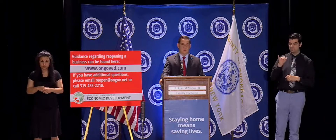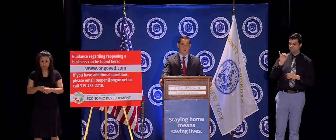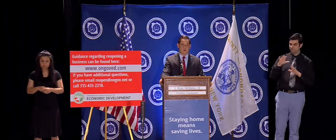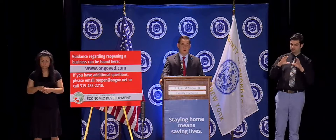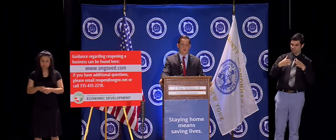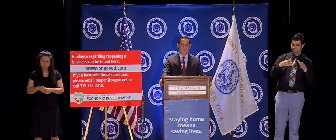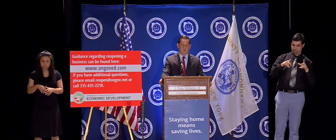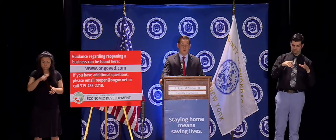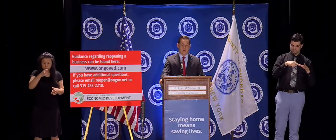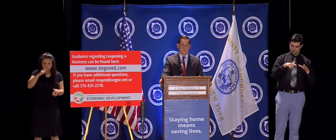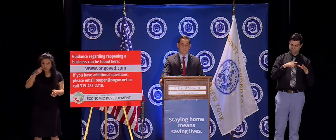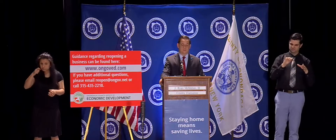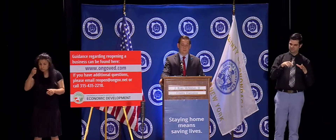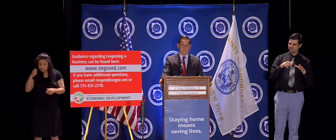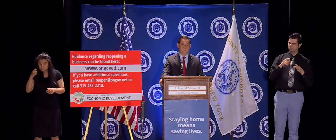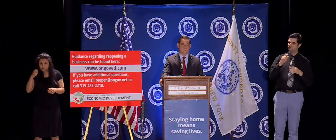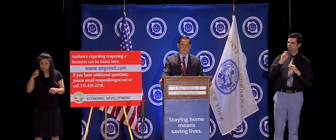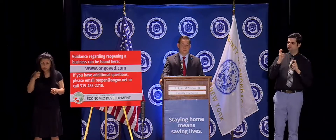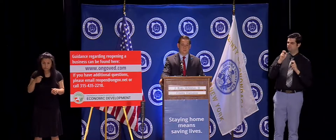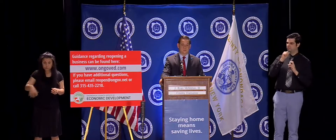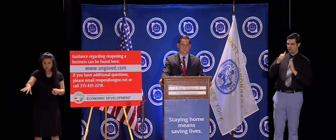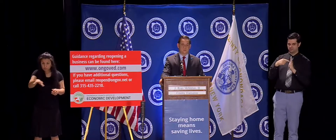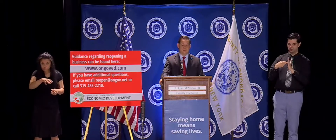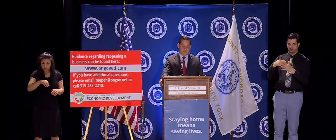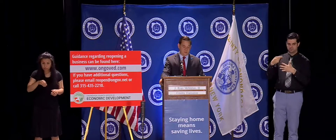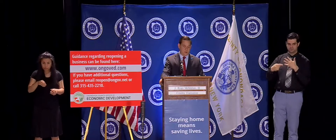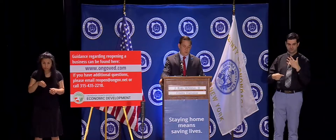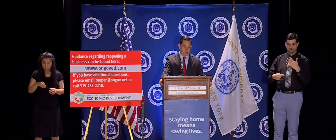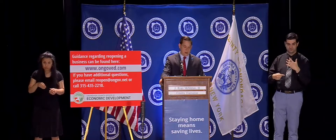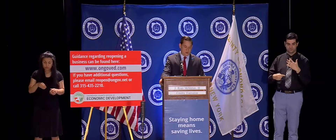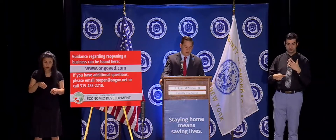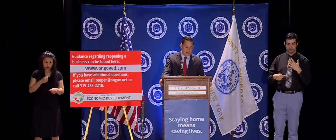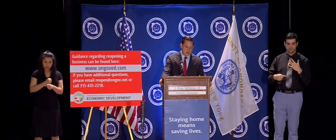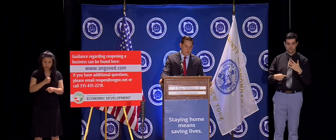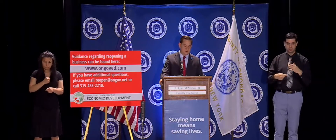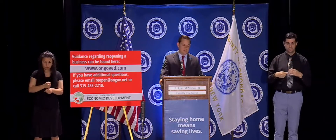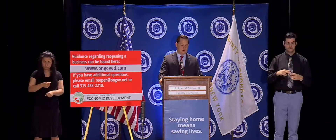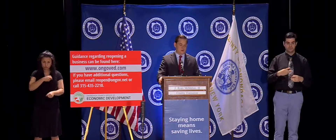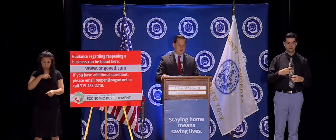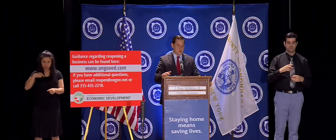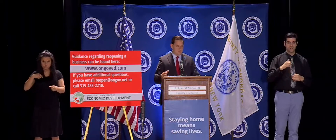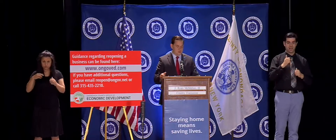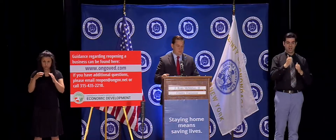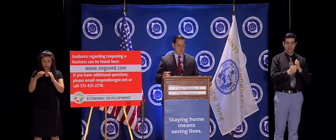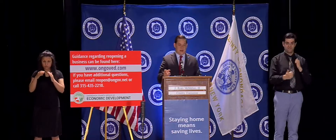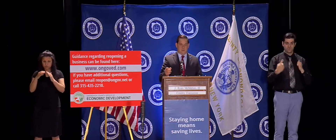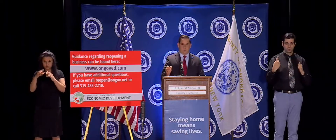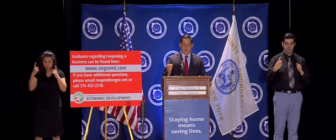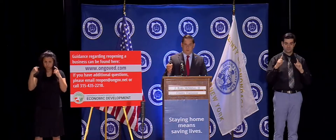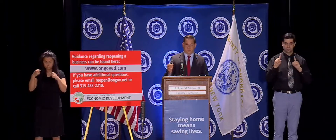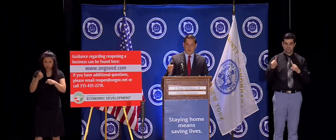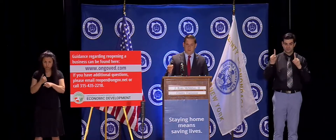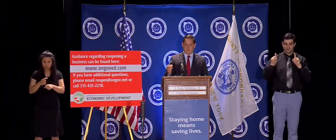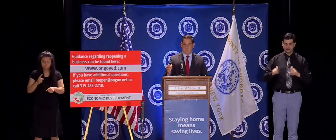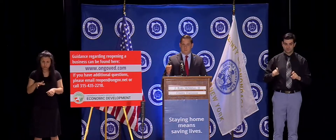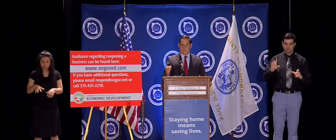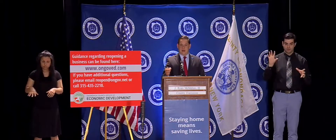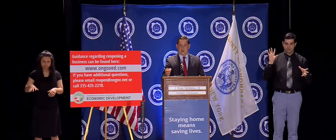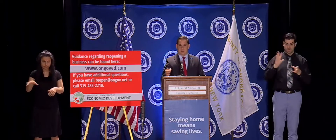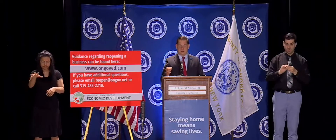healthcare industry or right. Frontline, it's everybody. It's everybody right now. And again, each data point, when you try